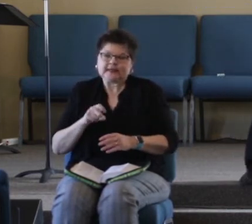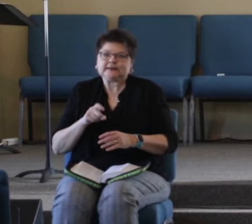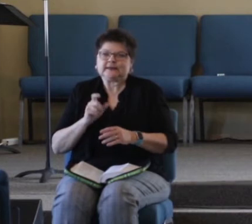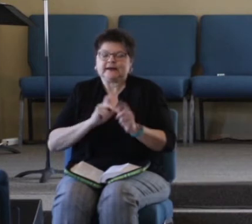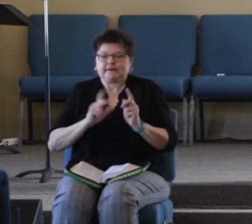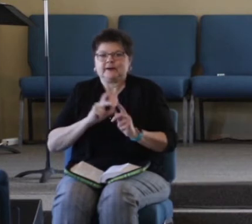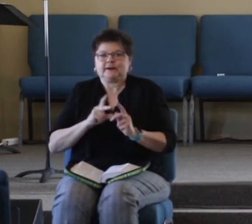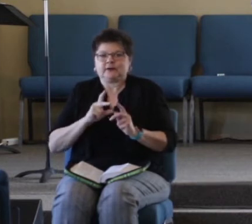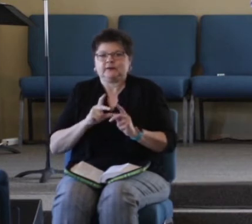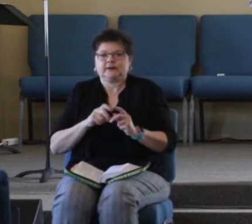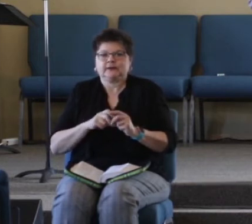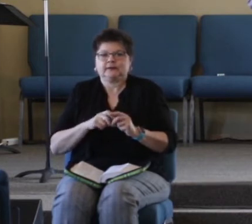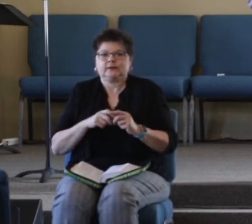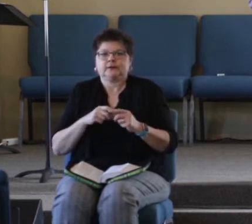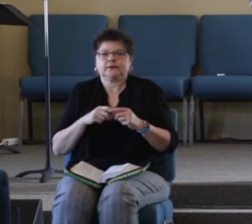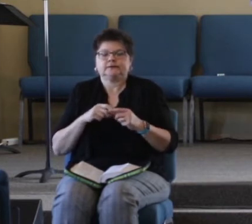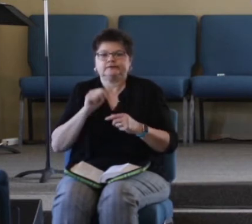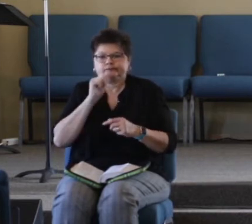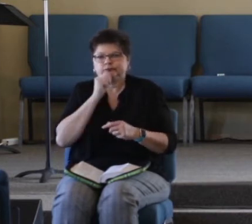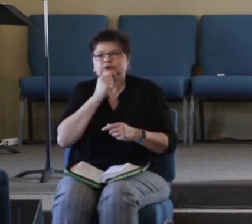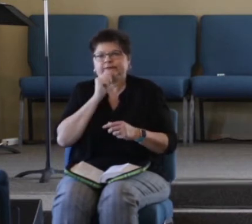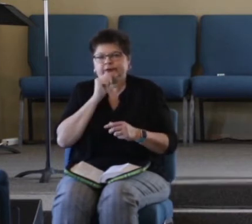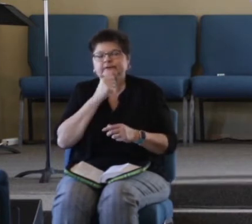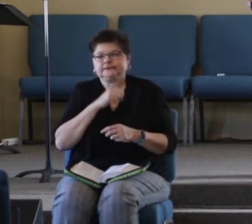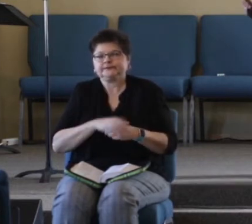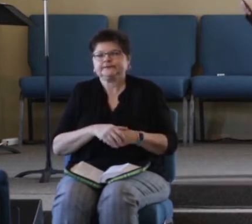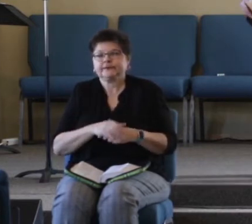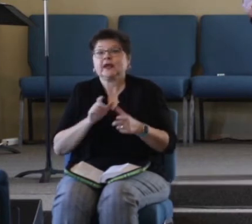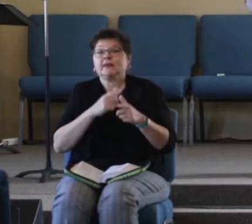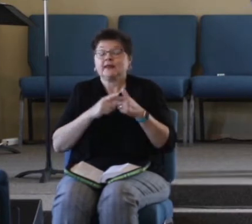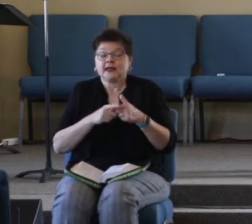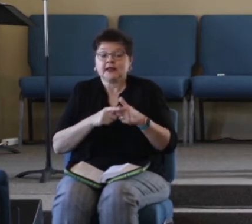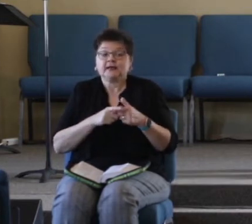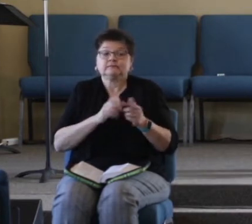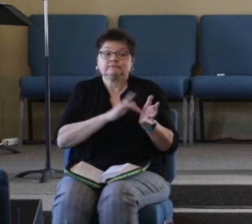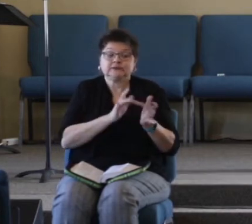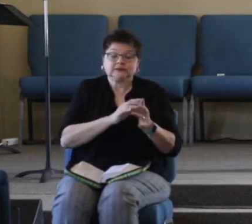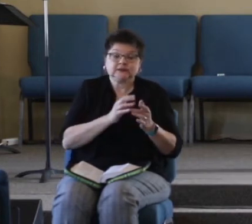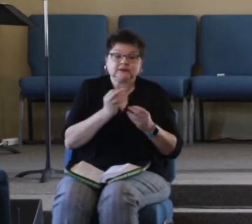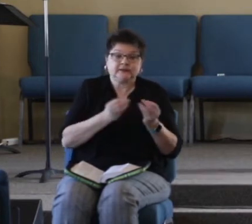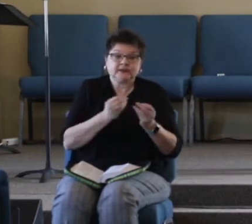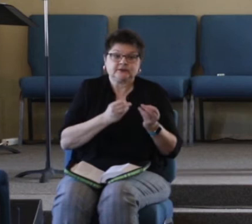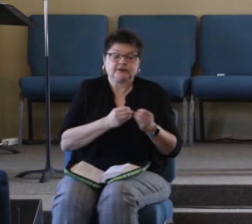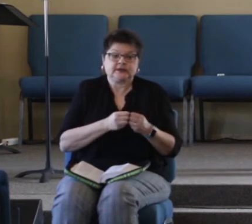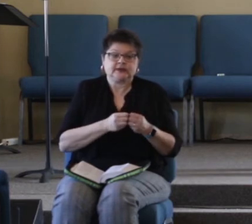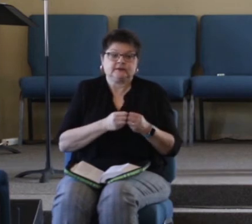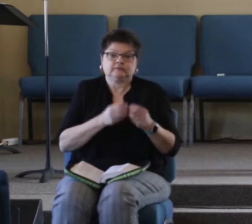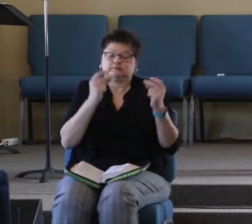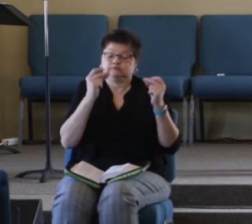were afflicted. And all of a sudden, his ministry kicked into high gear because